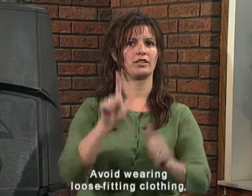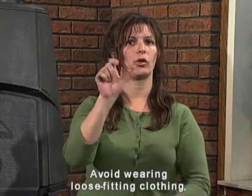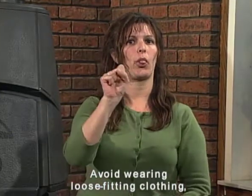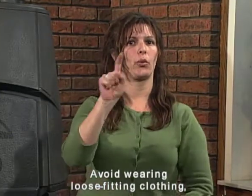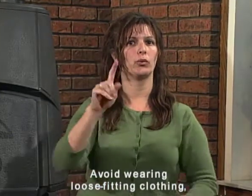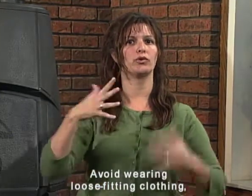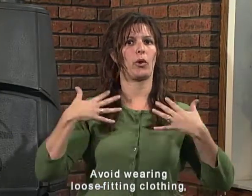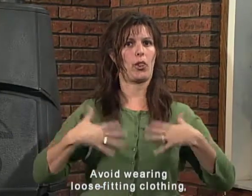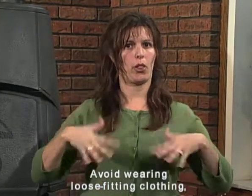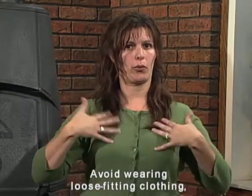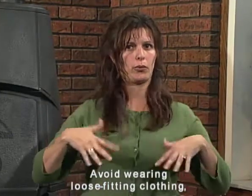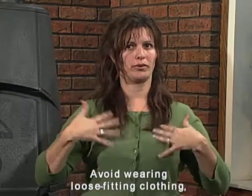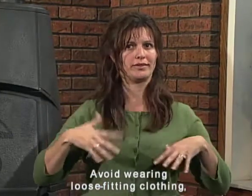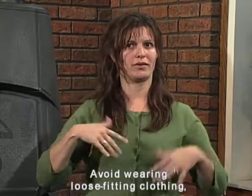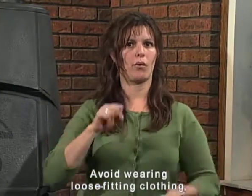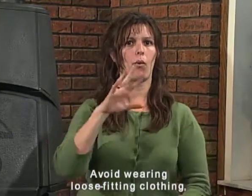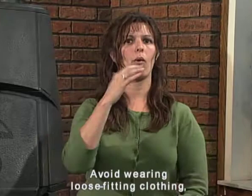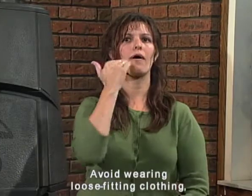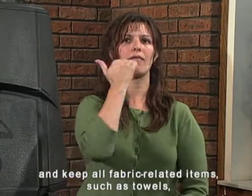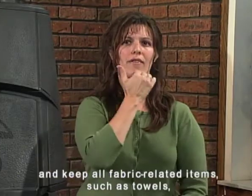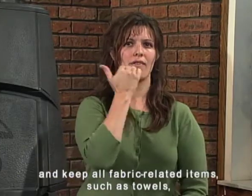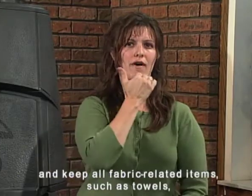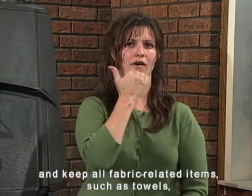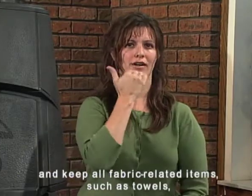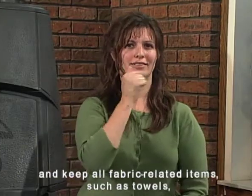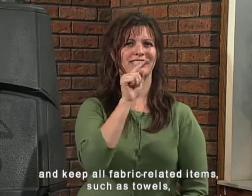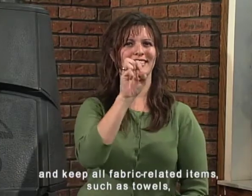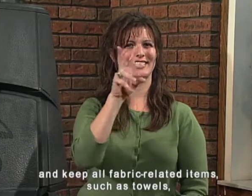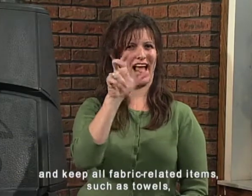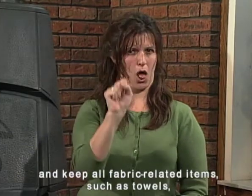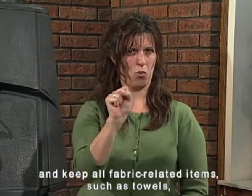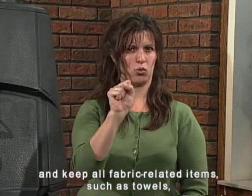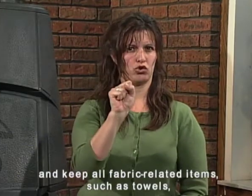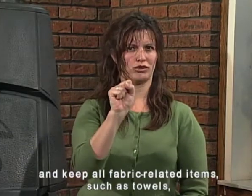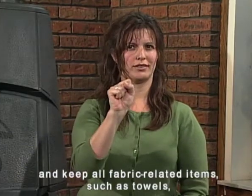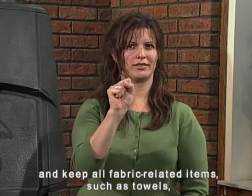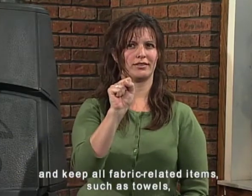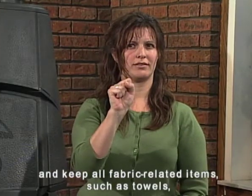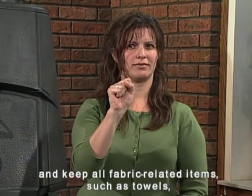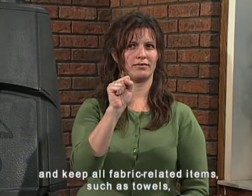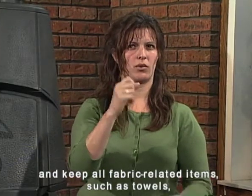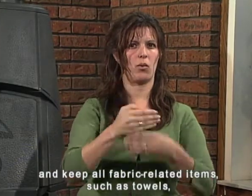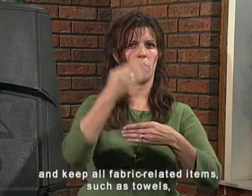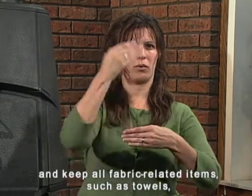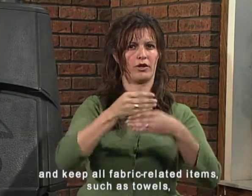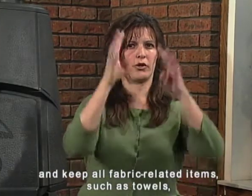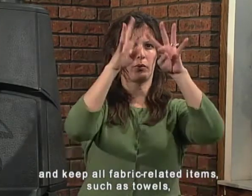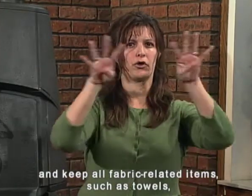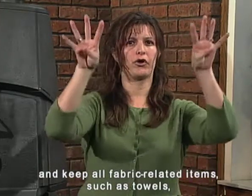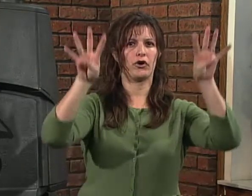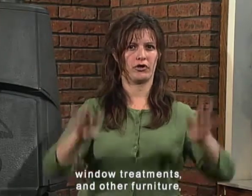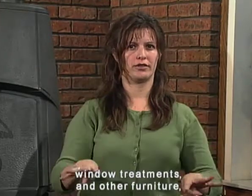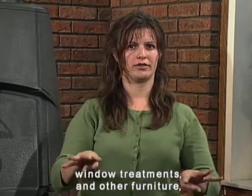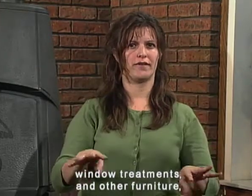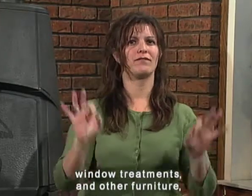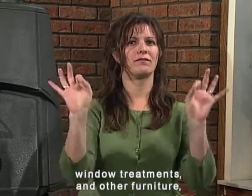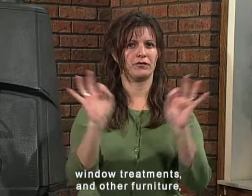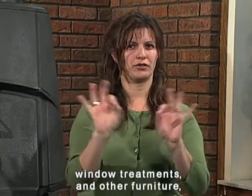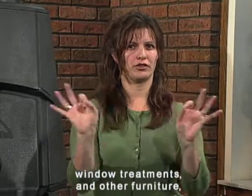Avoid wearing loose-fitting clothing and keep all fabric-related items, such as towels, window treatments,